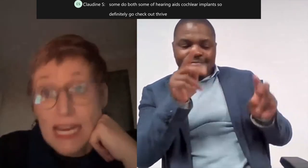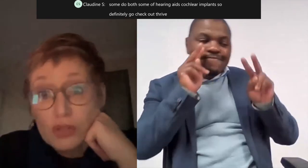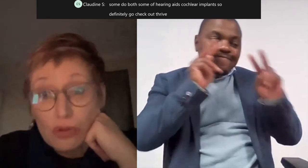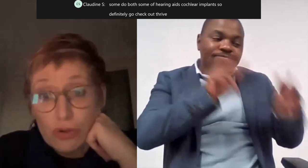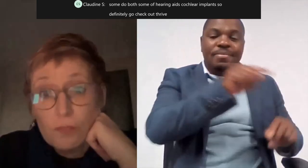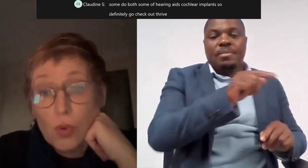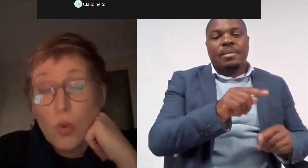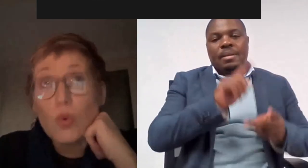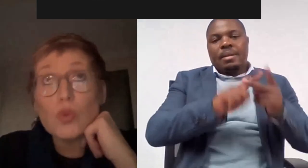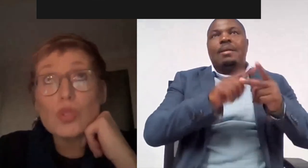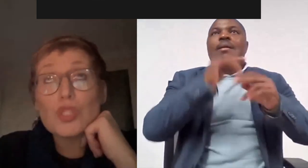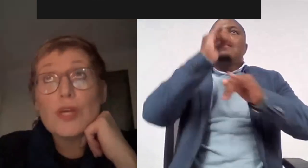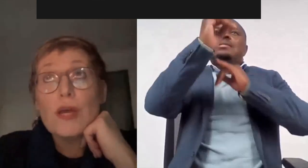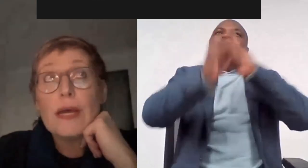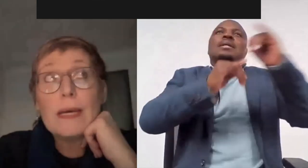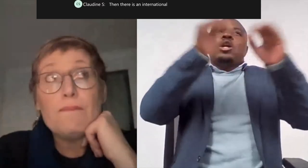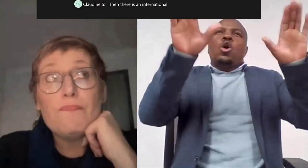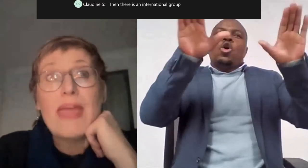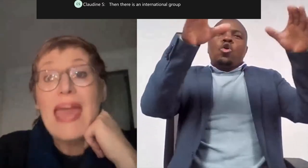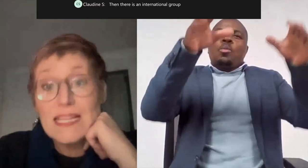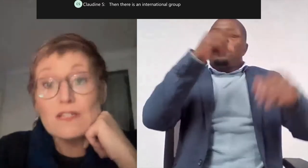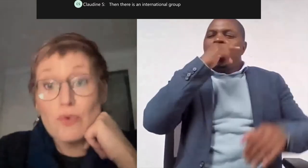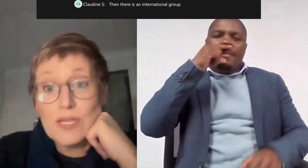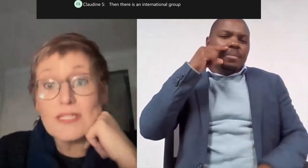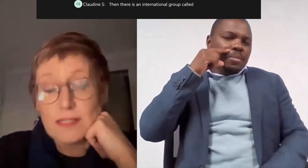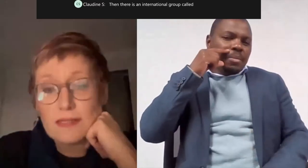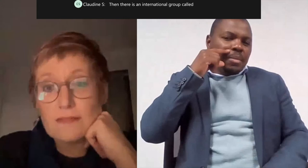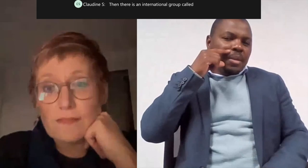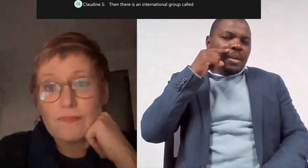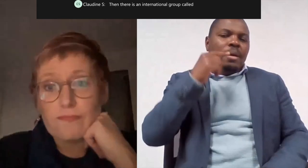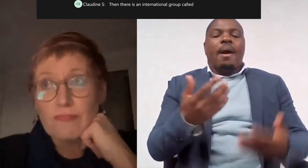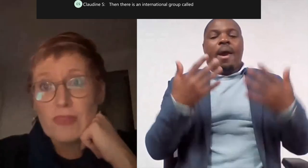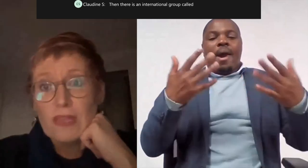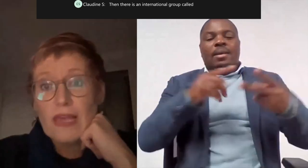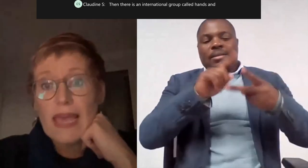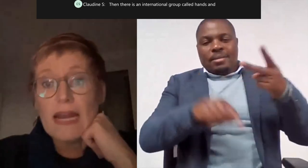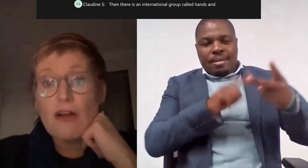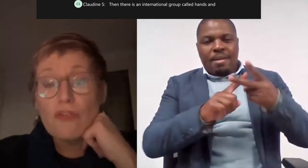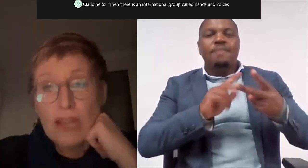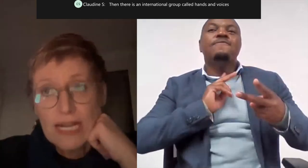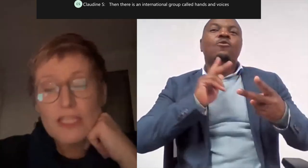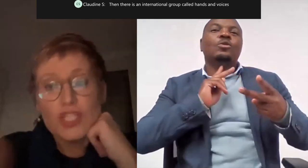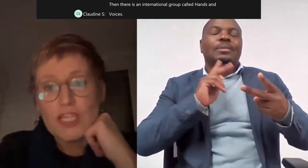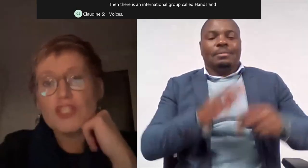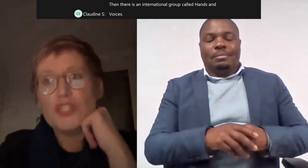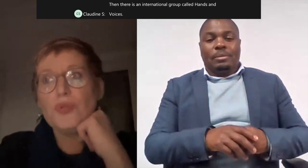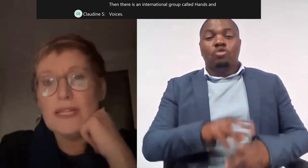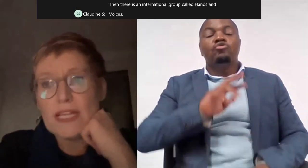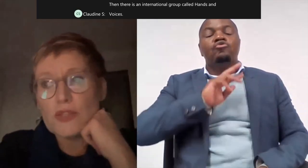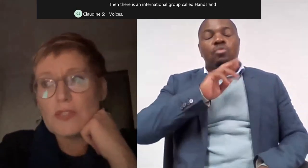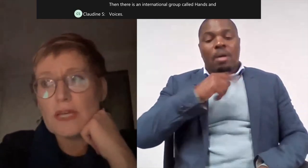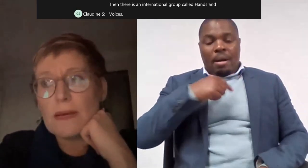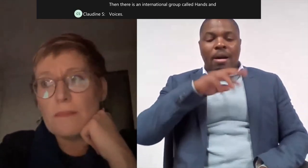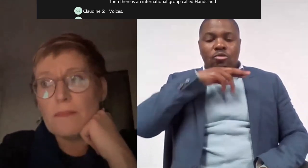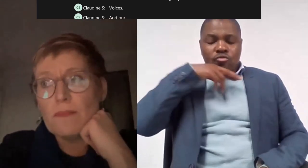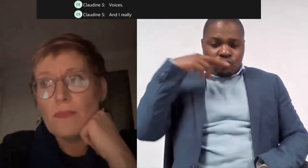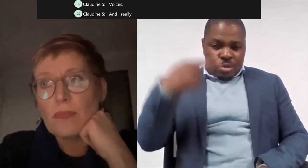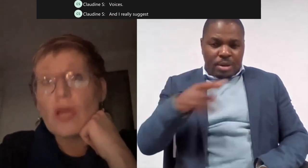an international group called Hands and Voices. And I really suggest you